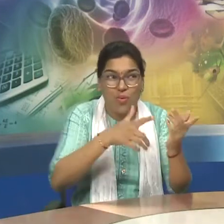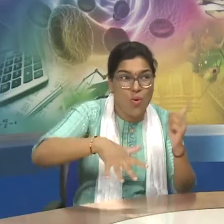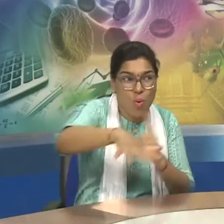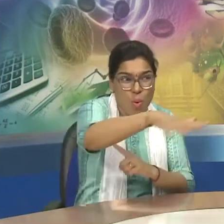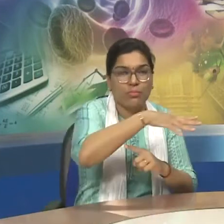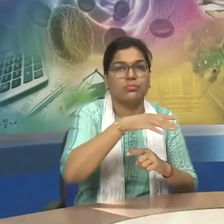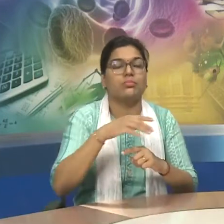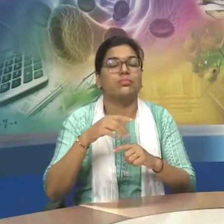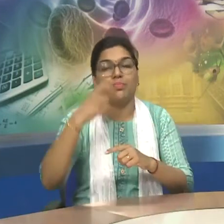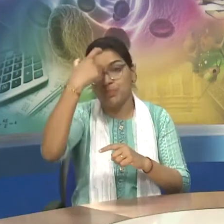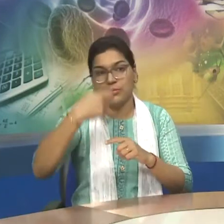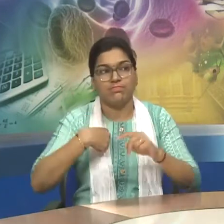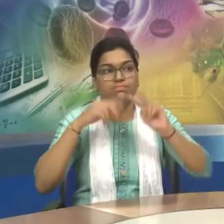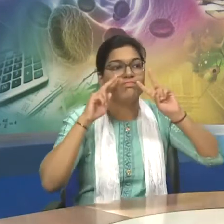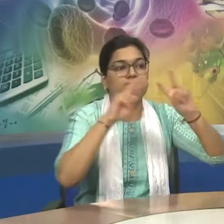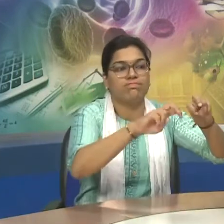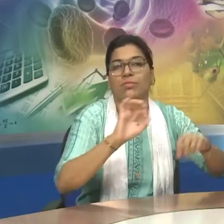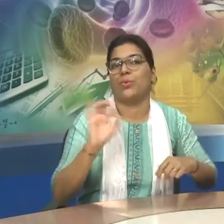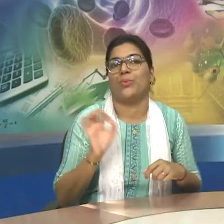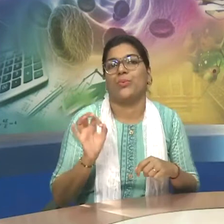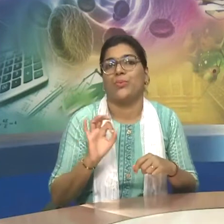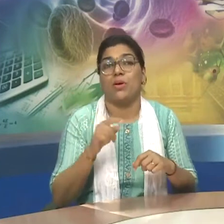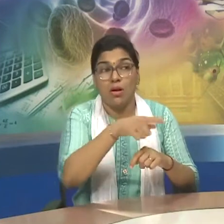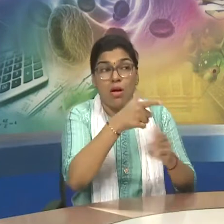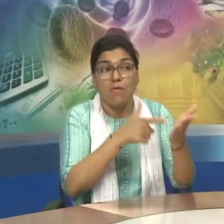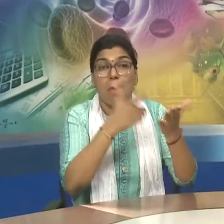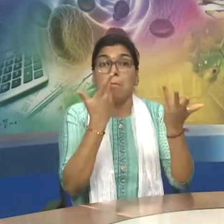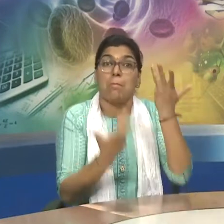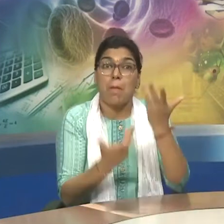middle class only.